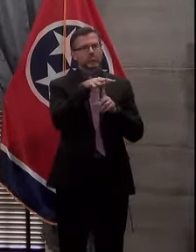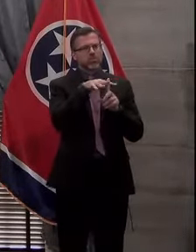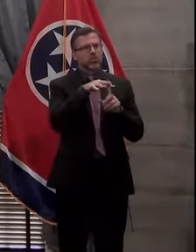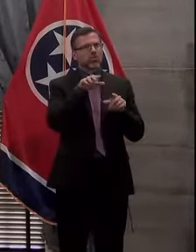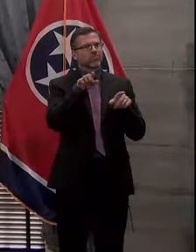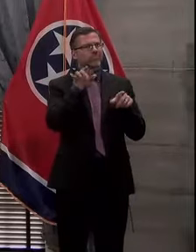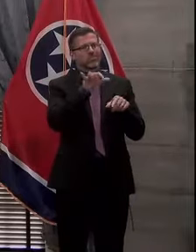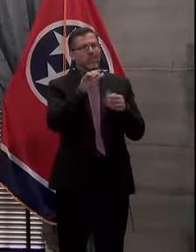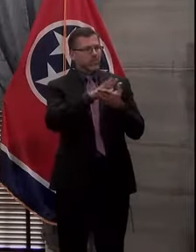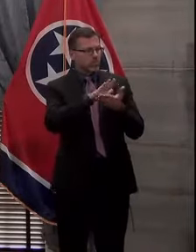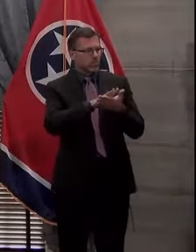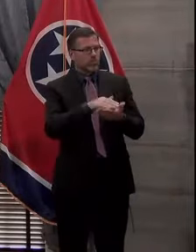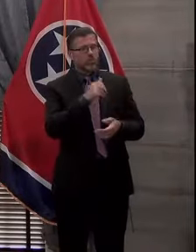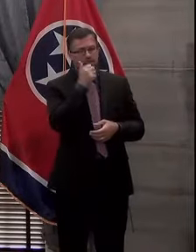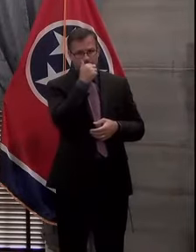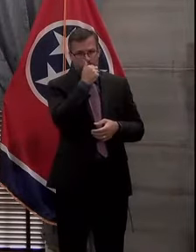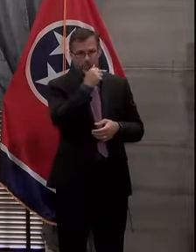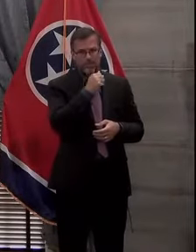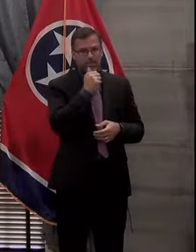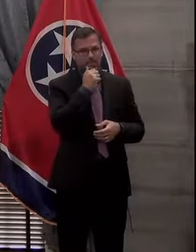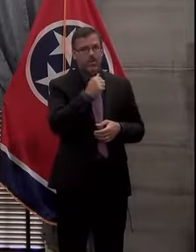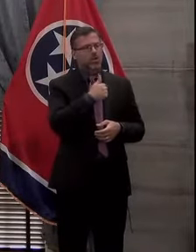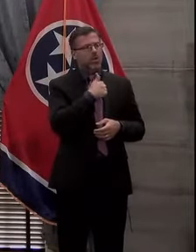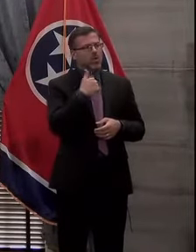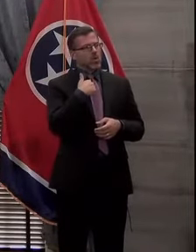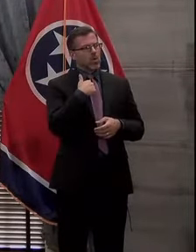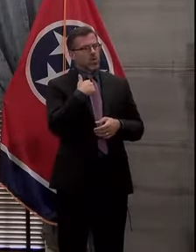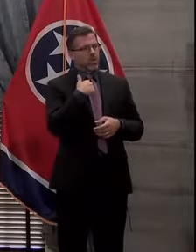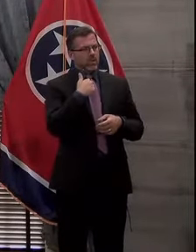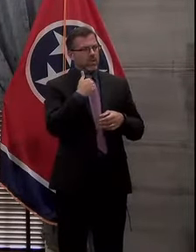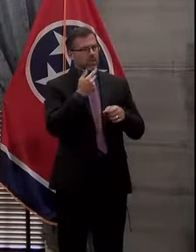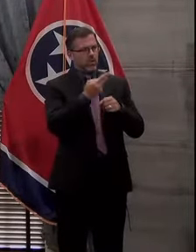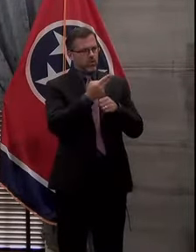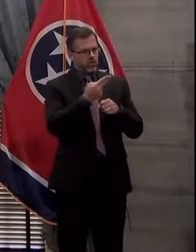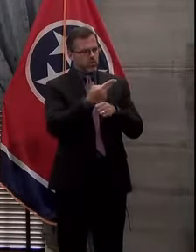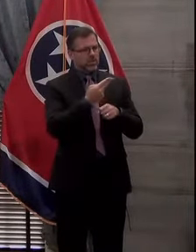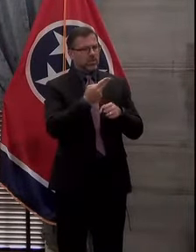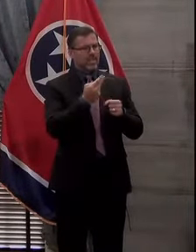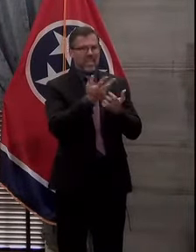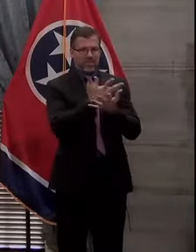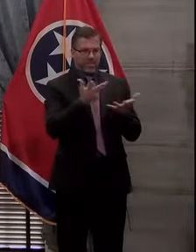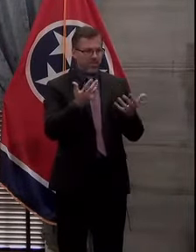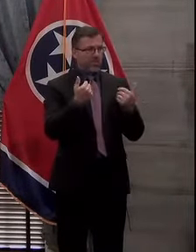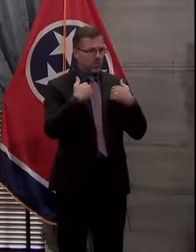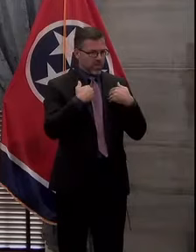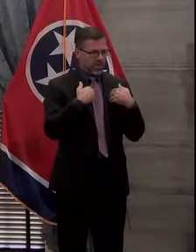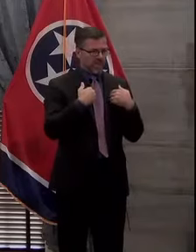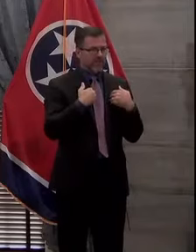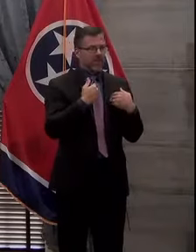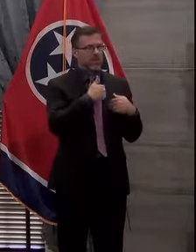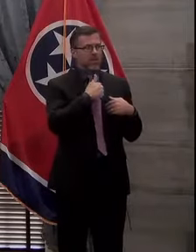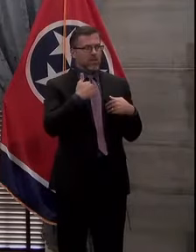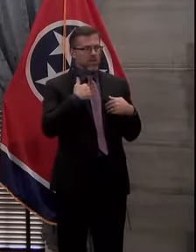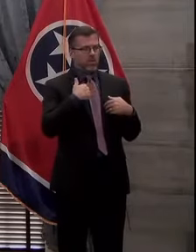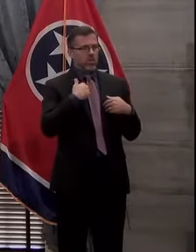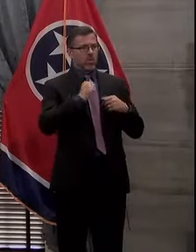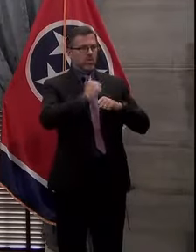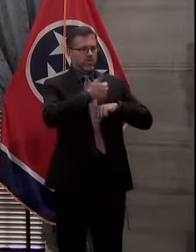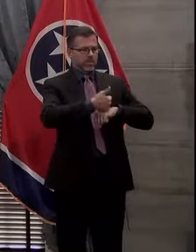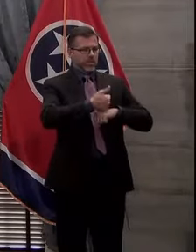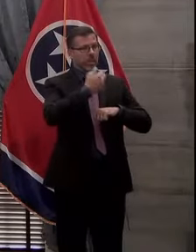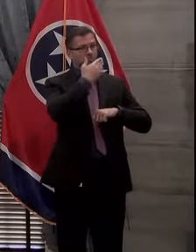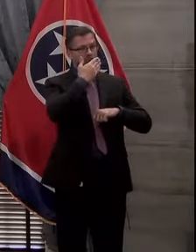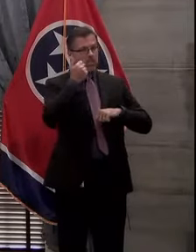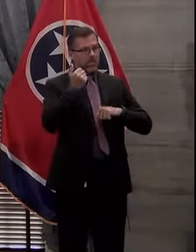So we're developing with the resources and the limitations that we have, we're developing the best strategy to